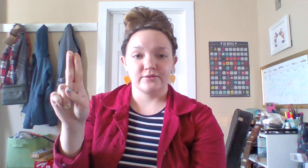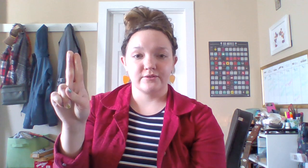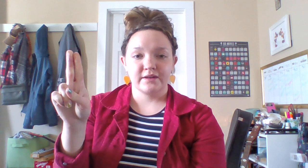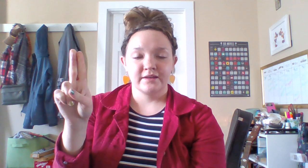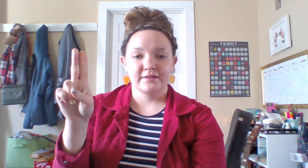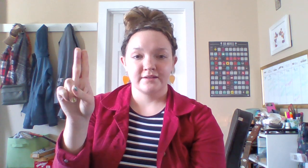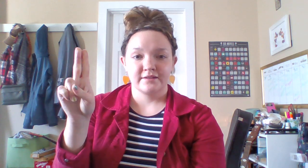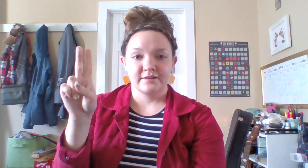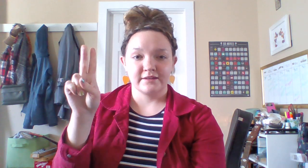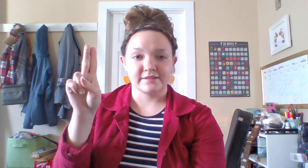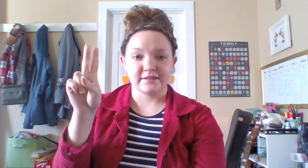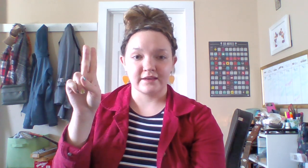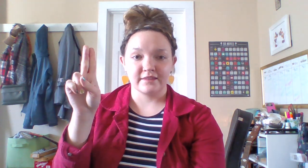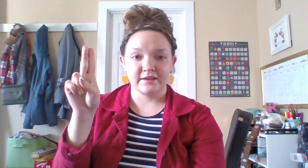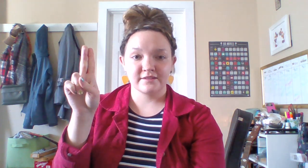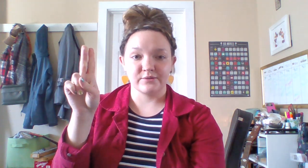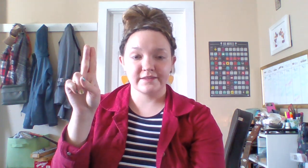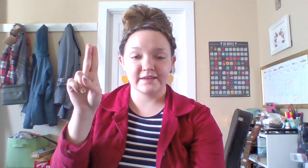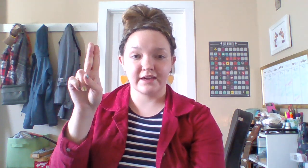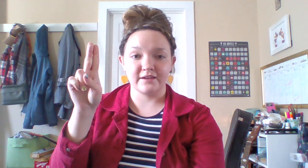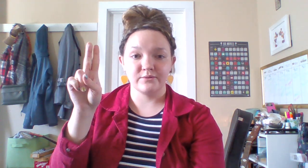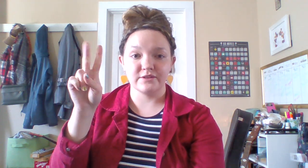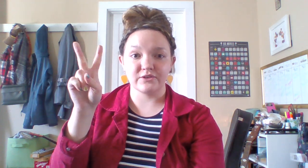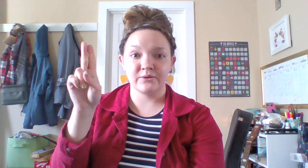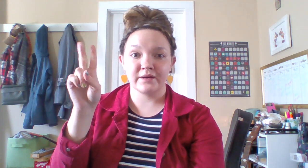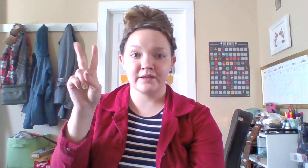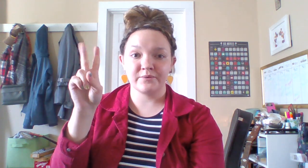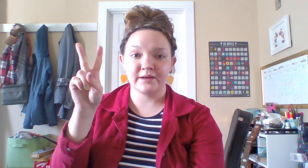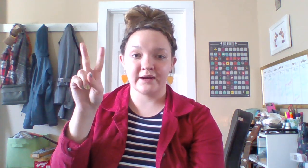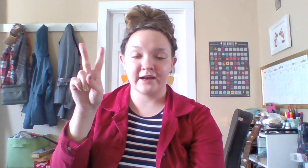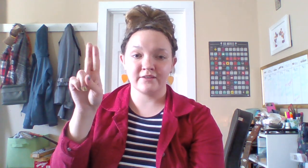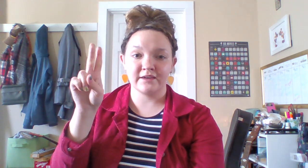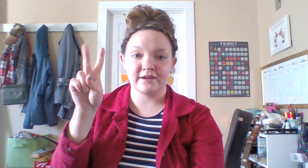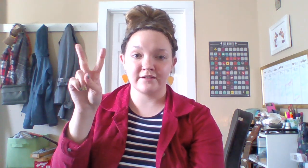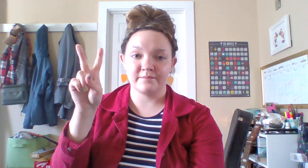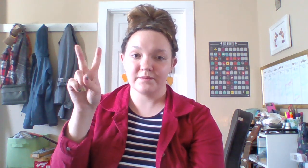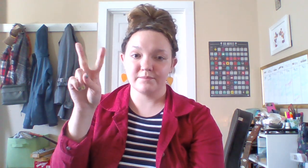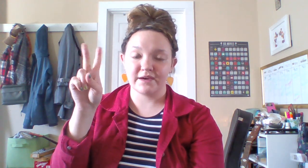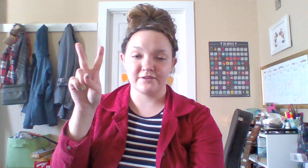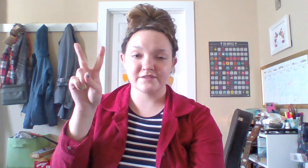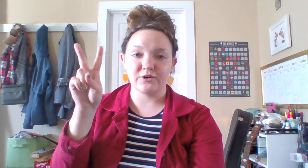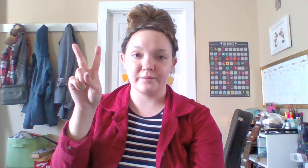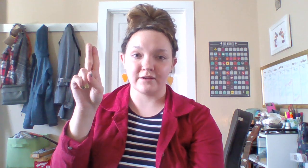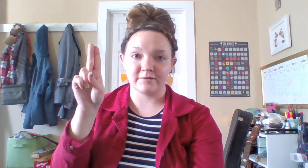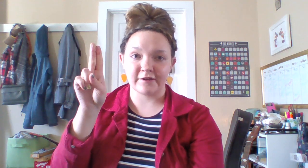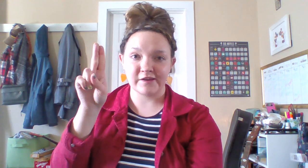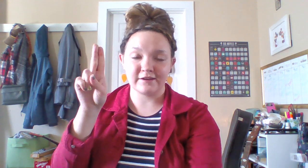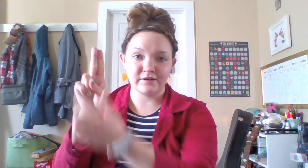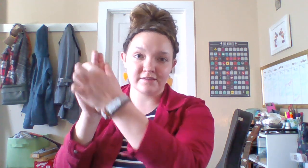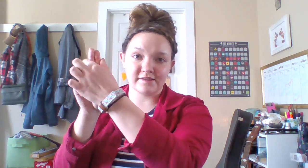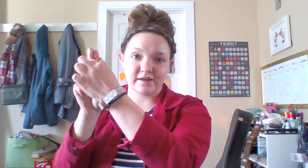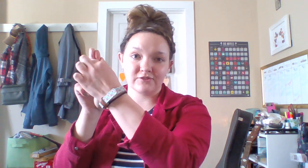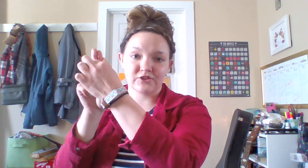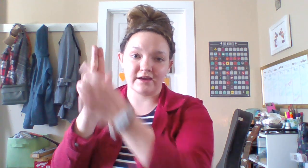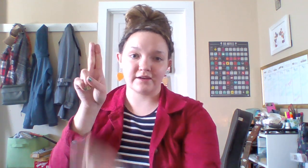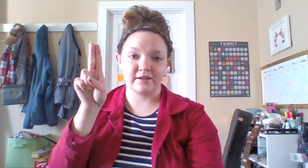U is like this. Once again, we don't want to bring our alligator mouths open. Your alligator needs to stay shut on